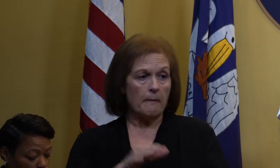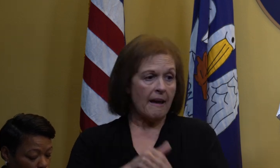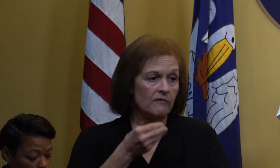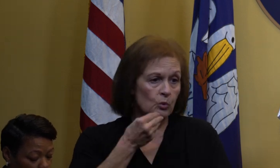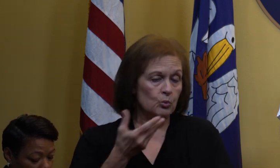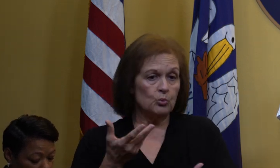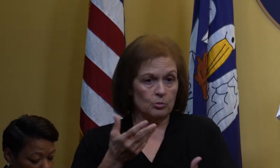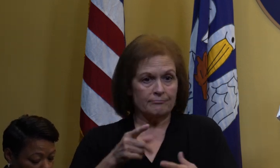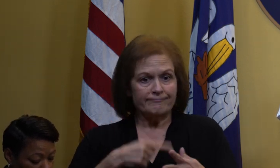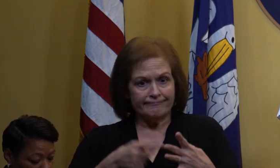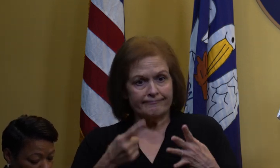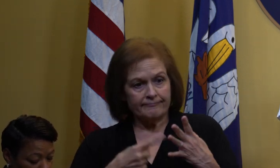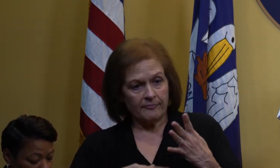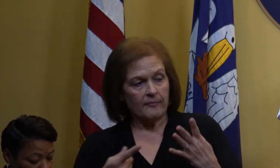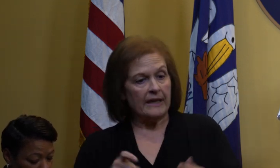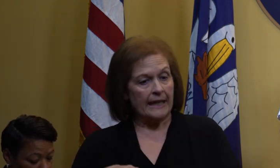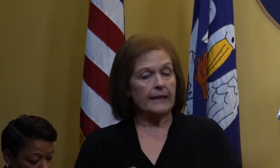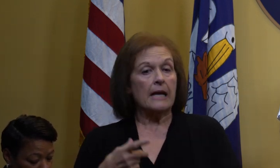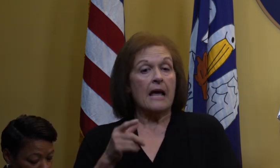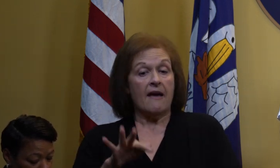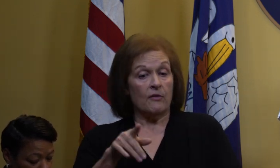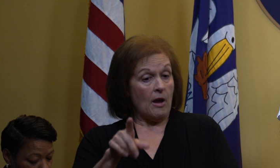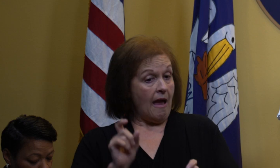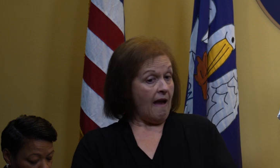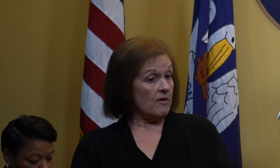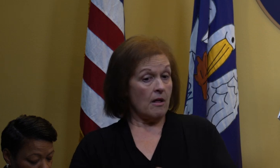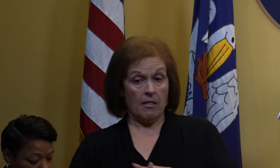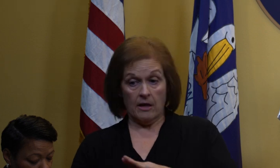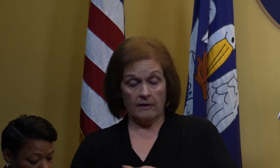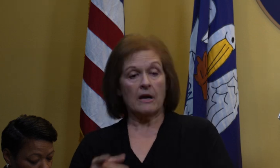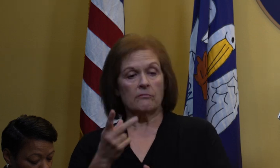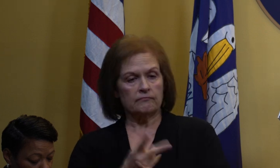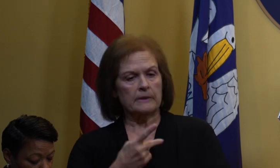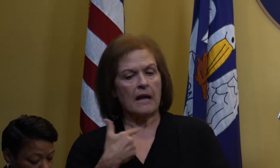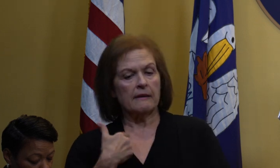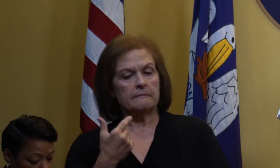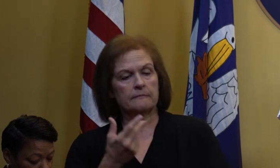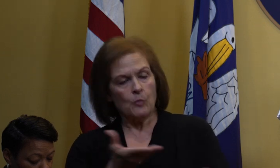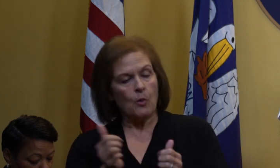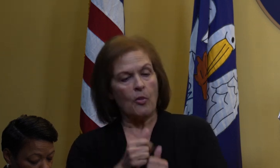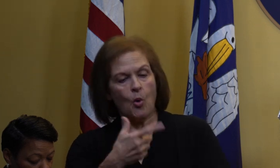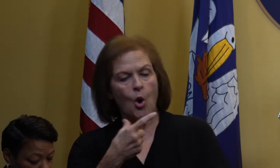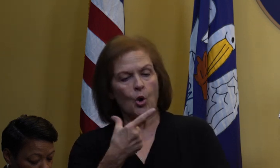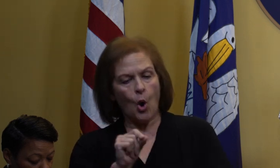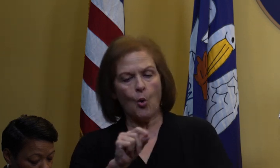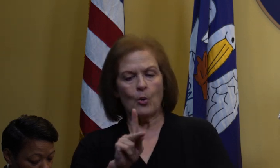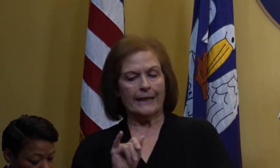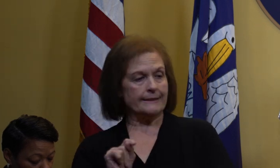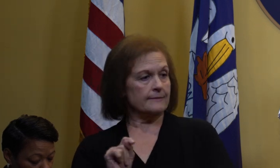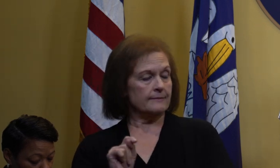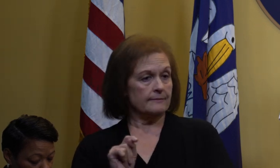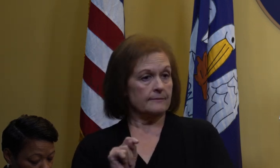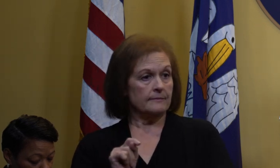food, all of those things. And then if you have to leave, again, have your go kit. Have your go kit ready to go. And